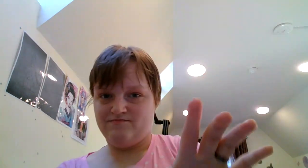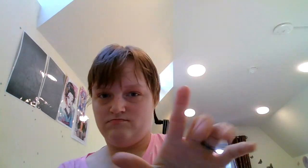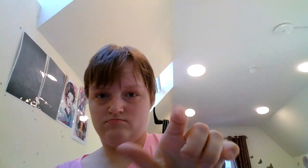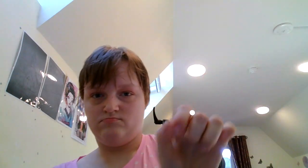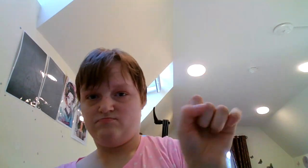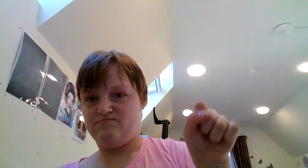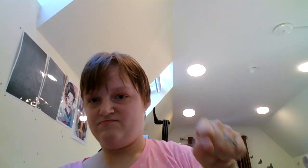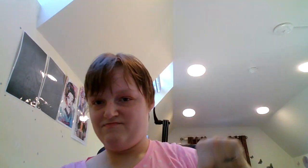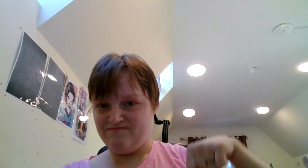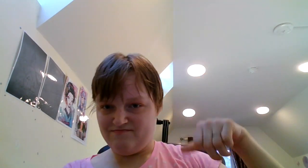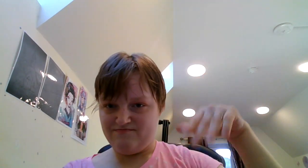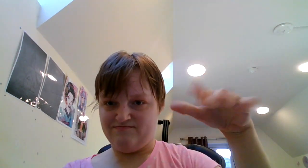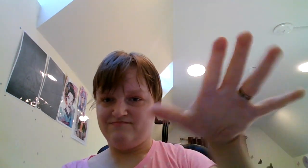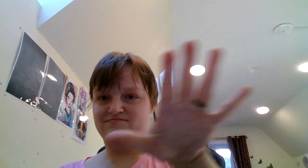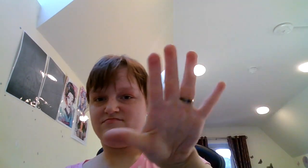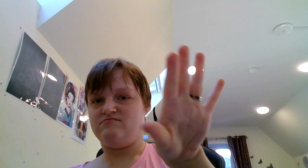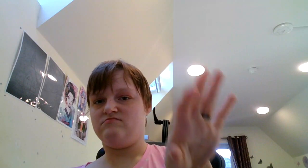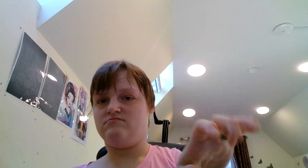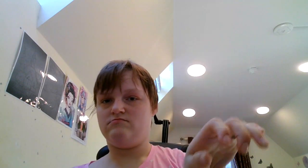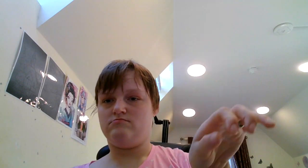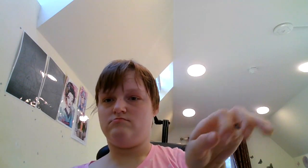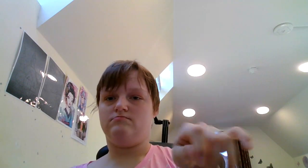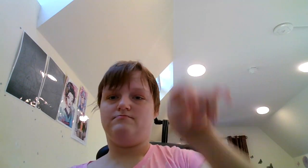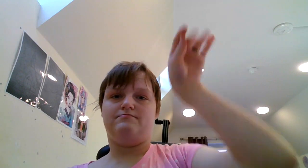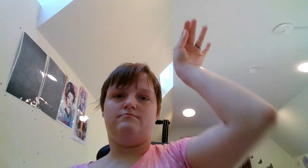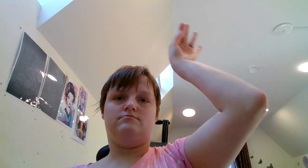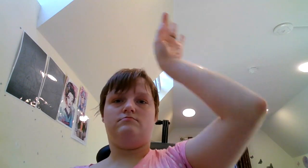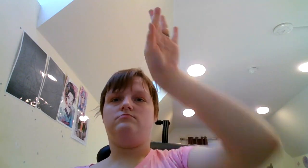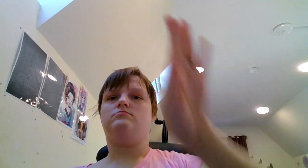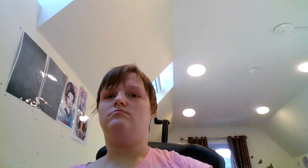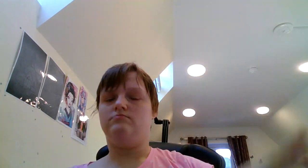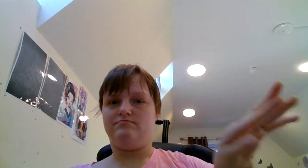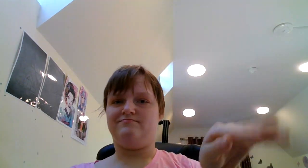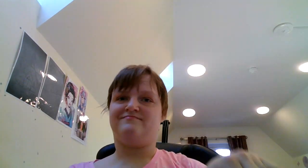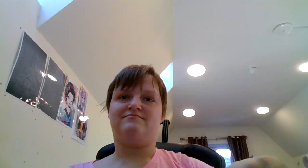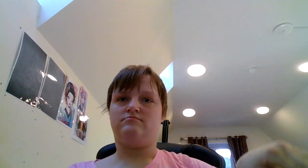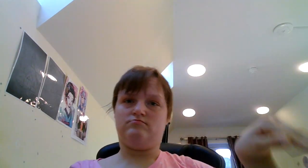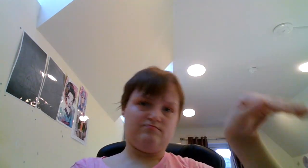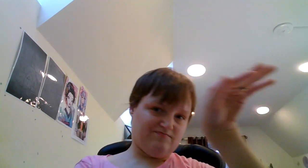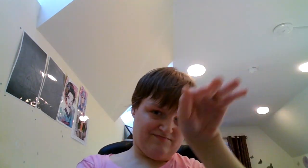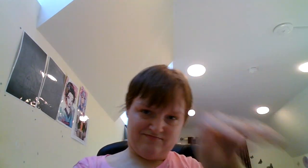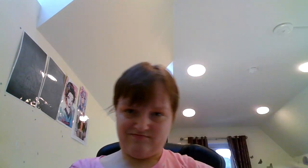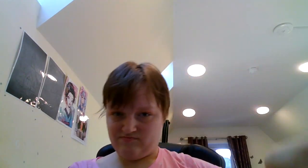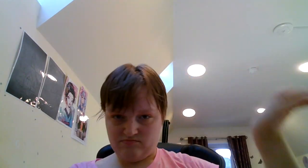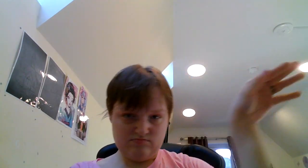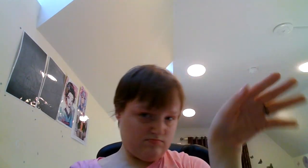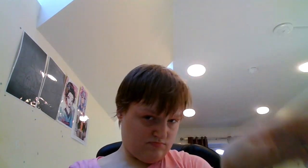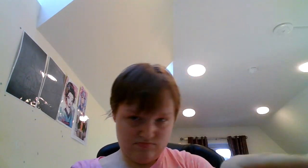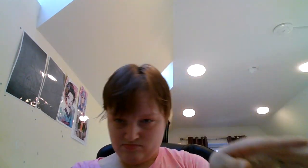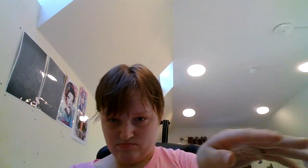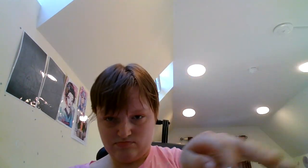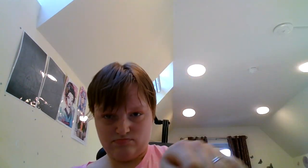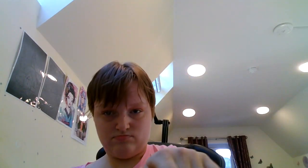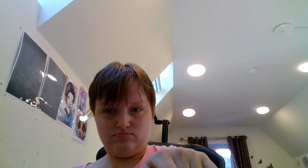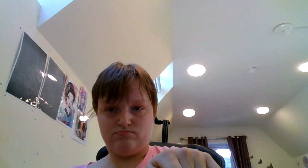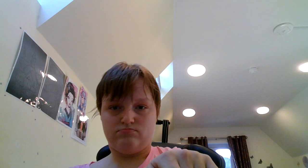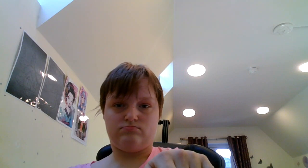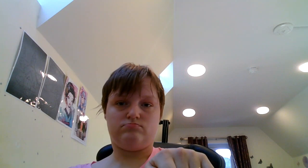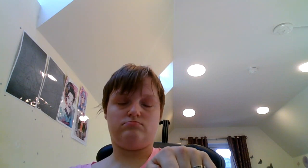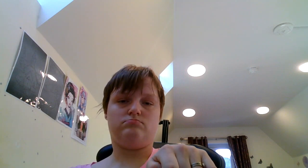to extract insulin from ground-up pancreas cells, but they'd all proved unsuccessful. The challenge